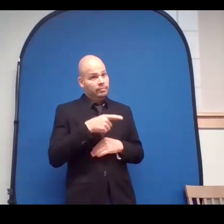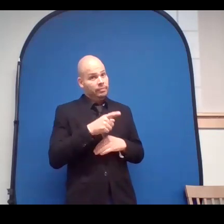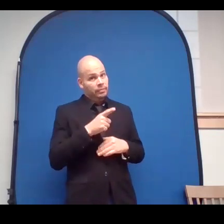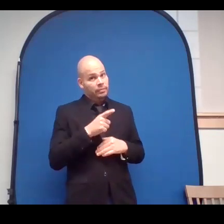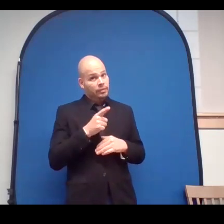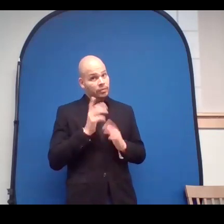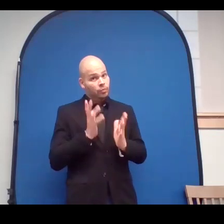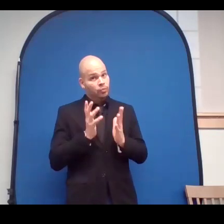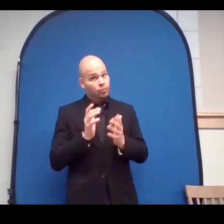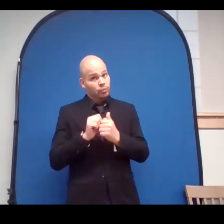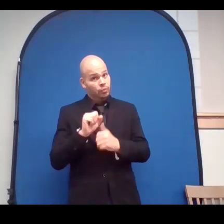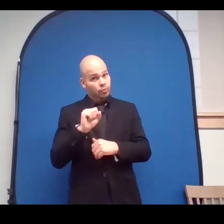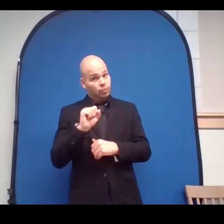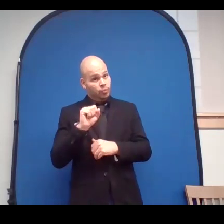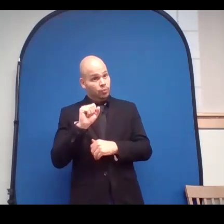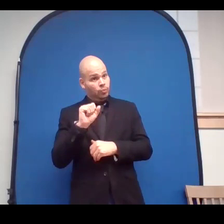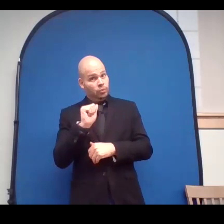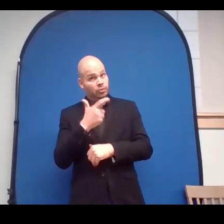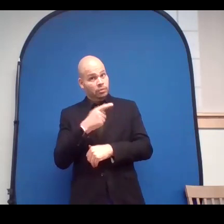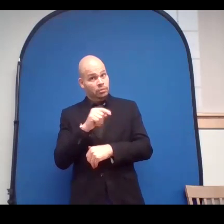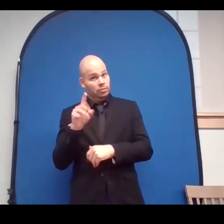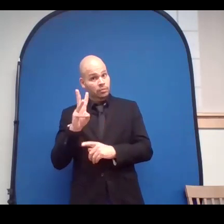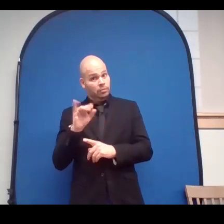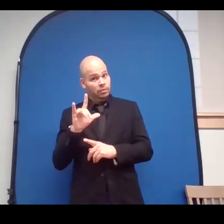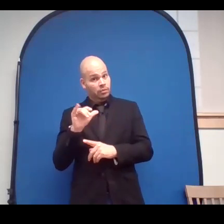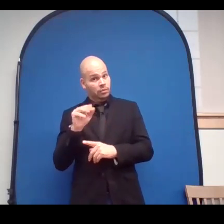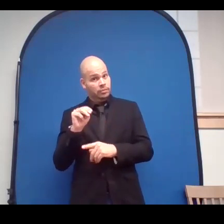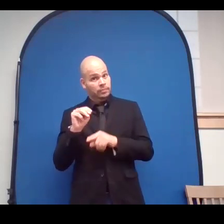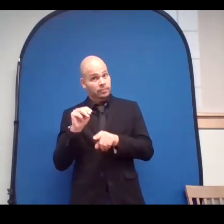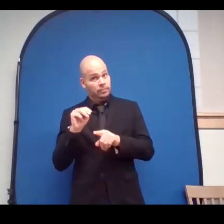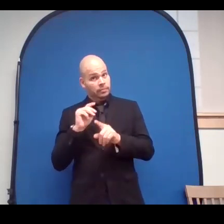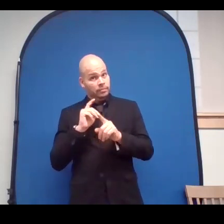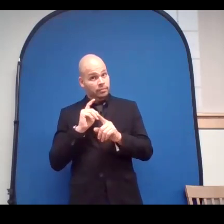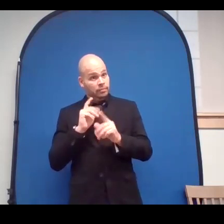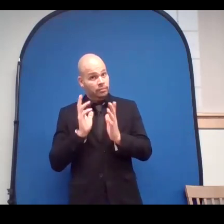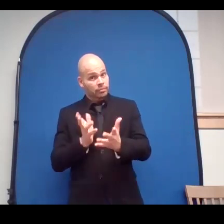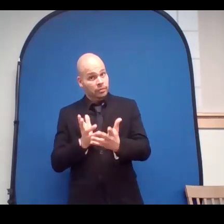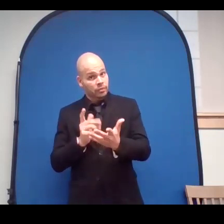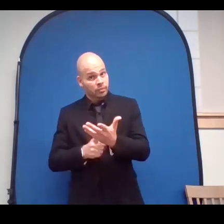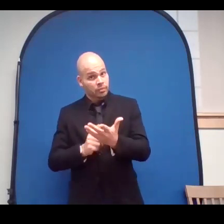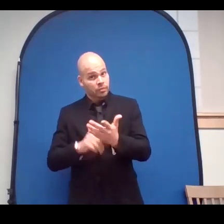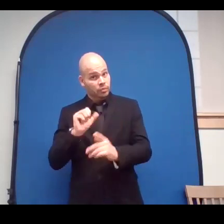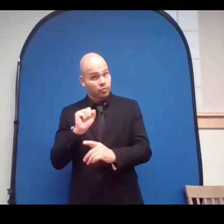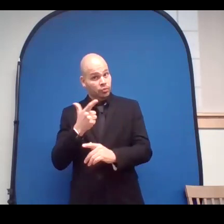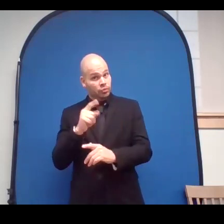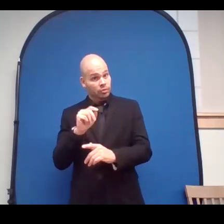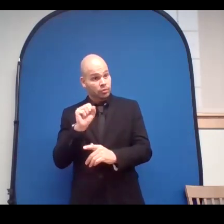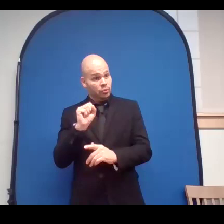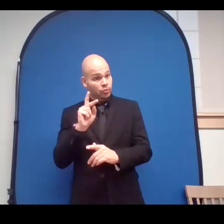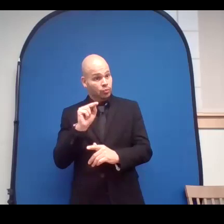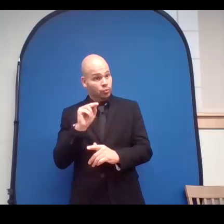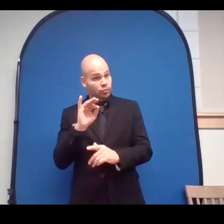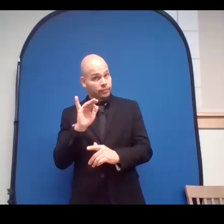a conversation that he had had with Sergeant Schofield of Sagatok County Sheriff's Office concerning Robert